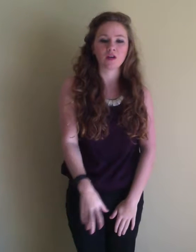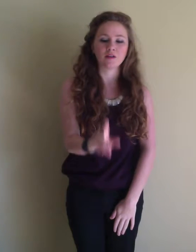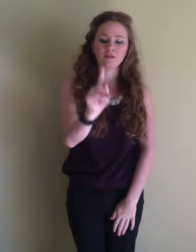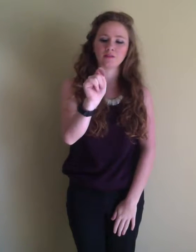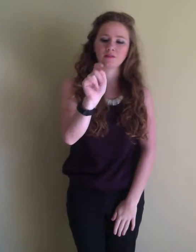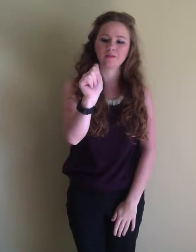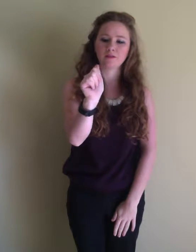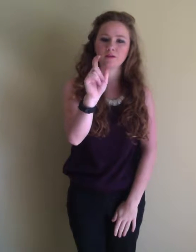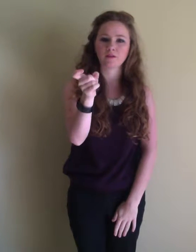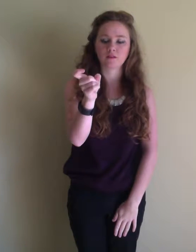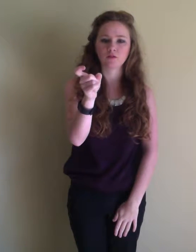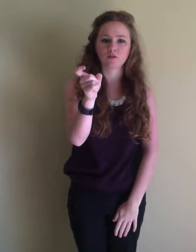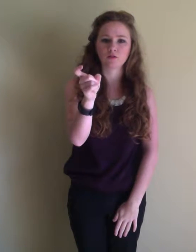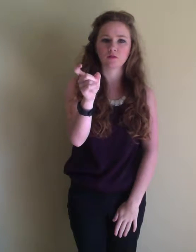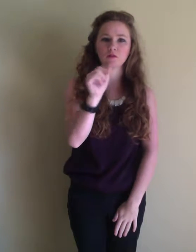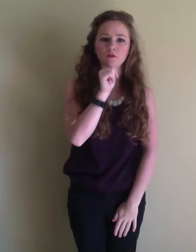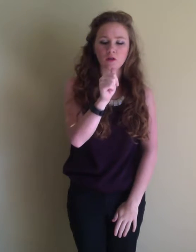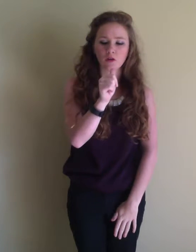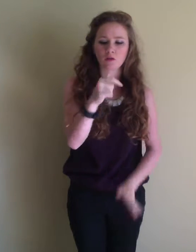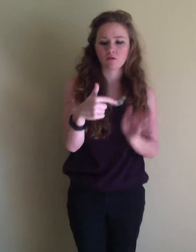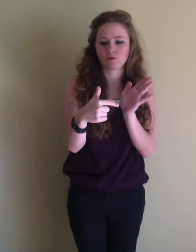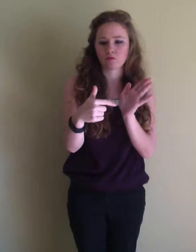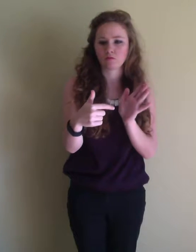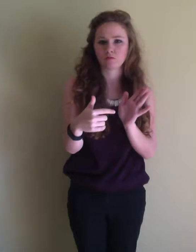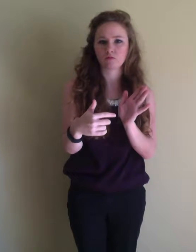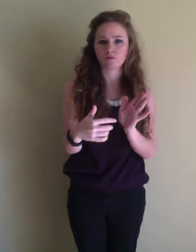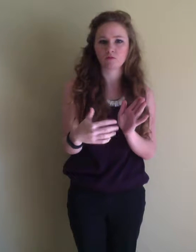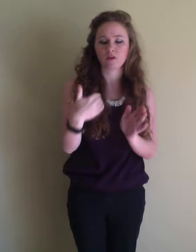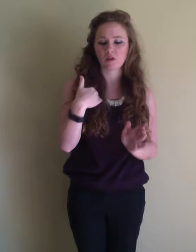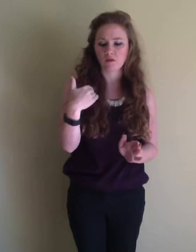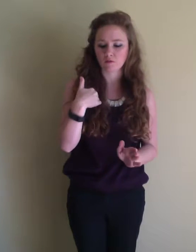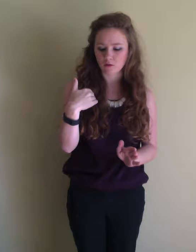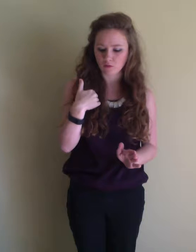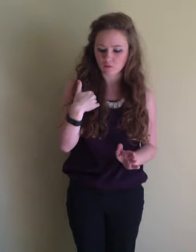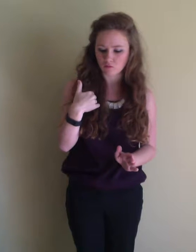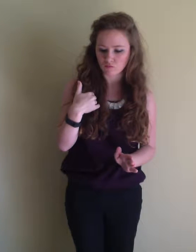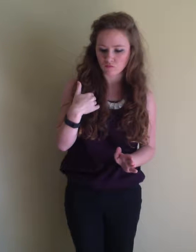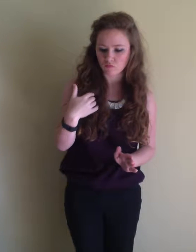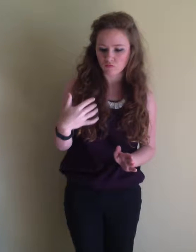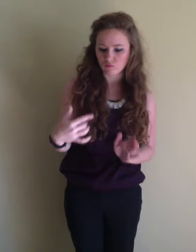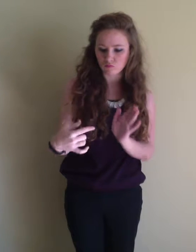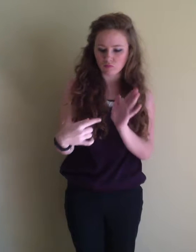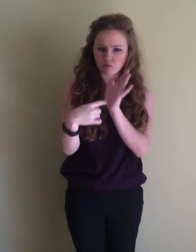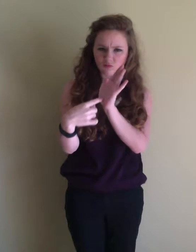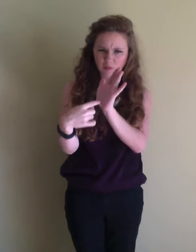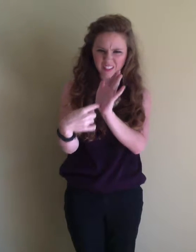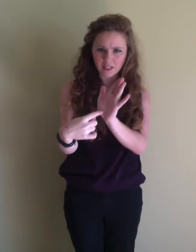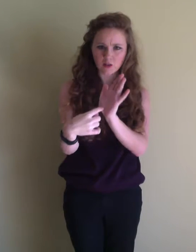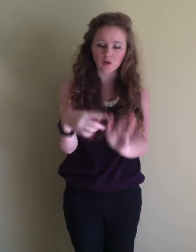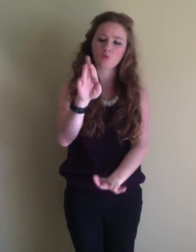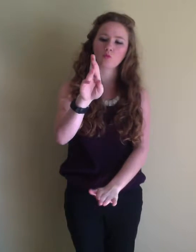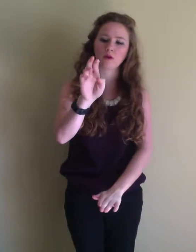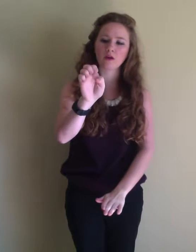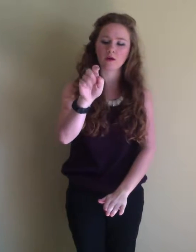that, go over some of the answers, and try and get you prepared for our assessment. The first question there, it says, in 1760, how would you describe the